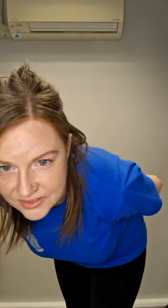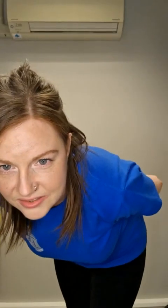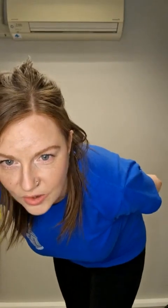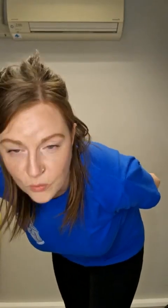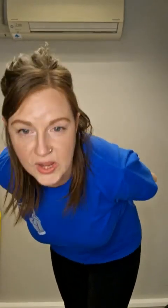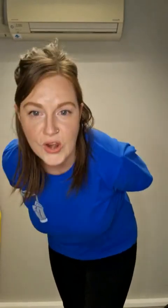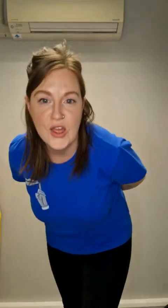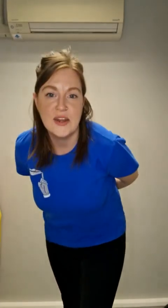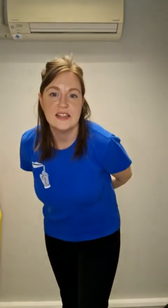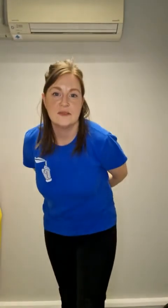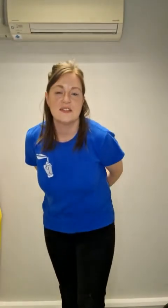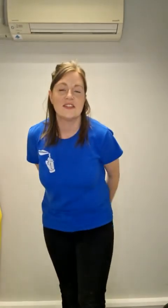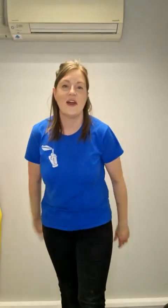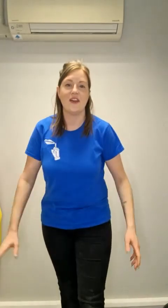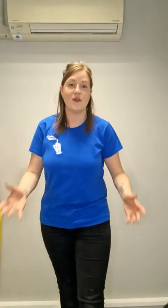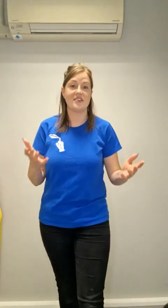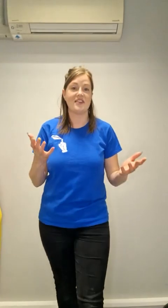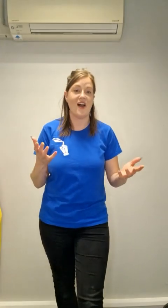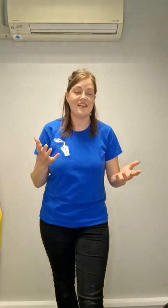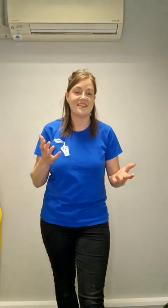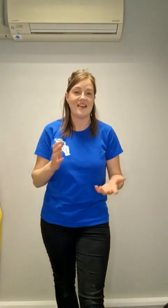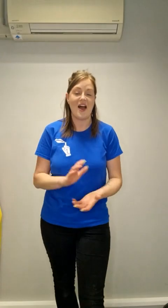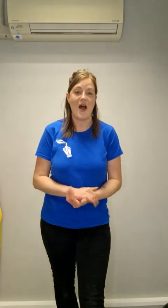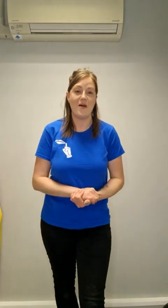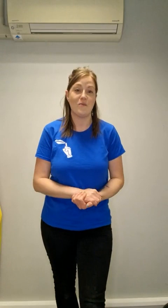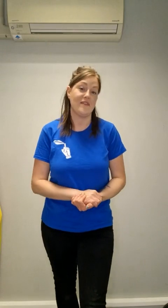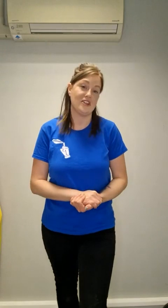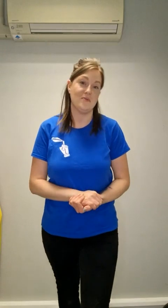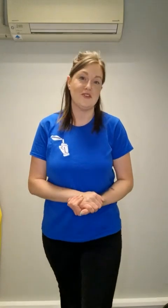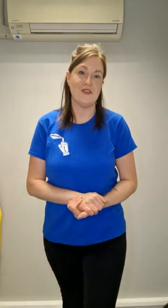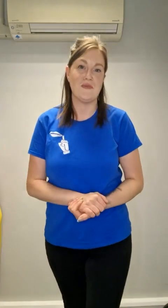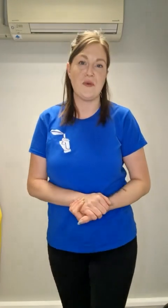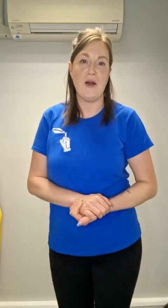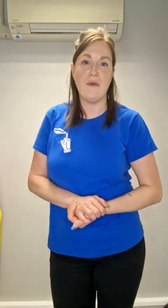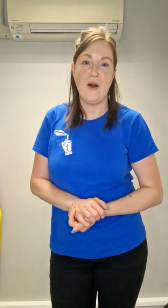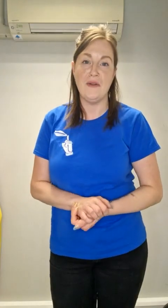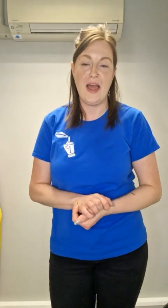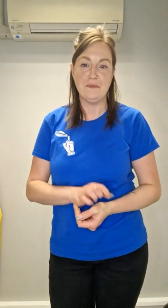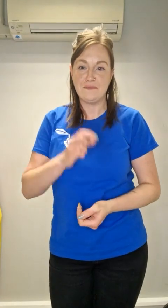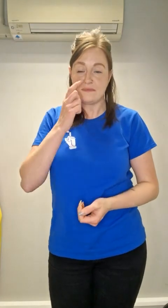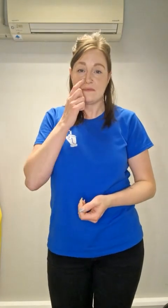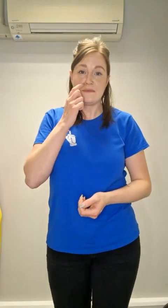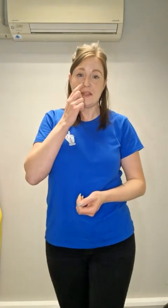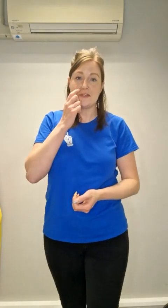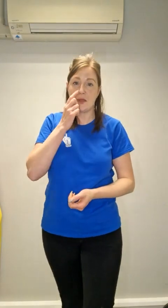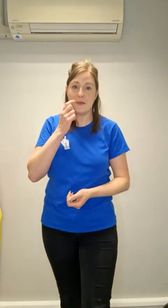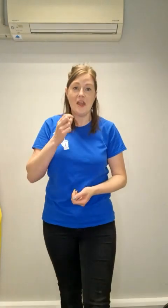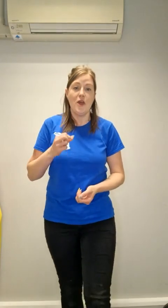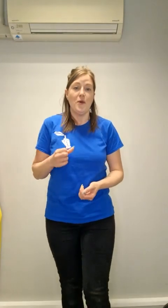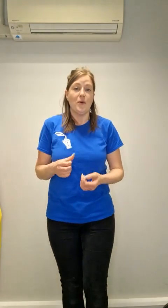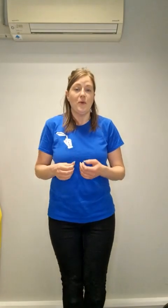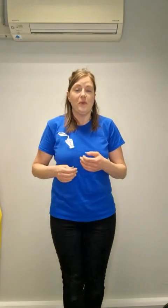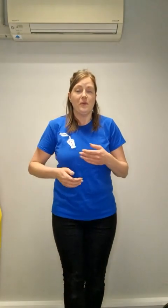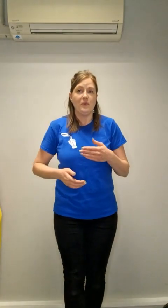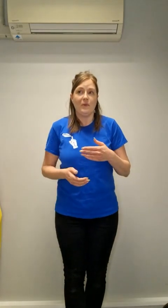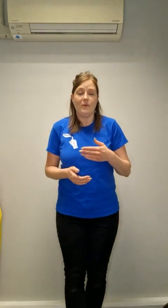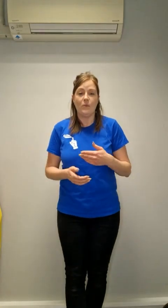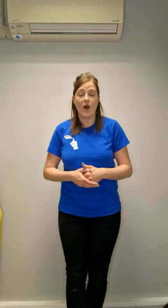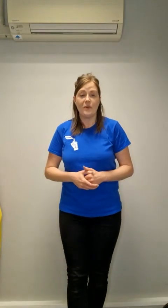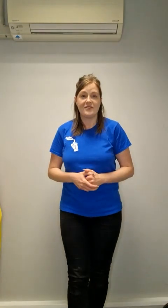So we are learning some sign-along signs. We've actually been doing them for quite a while now. So what I would say